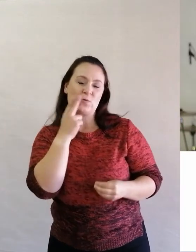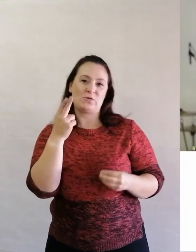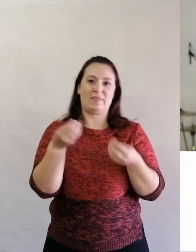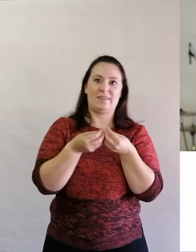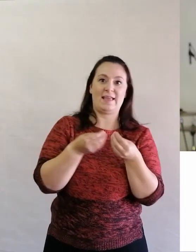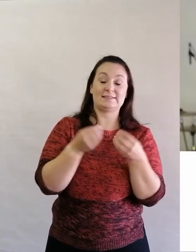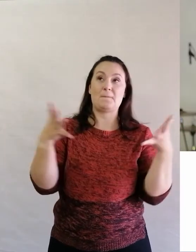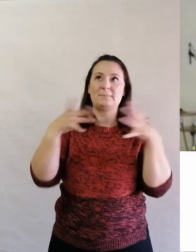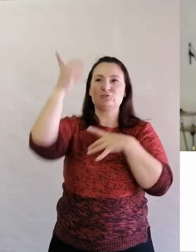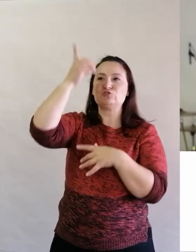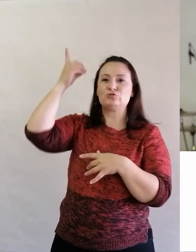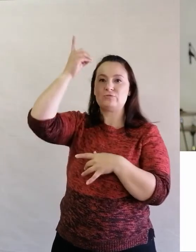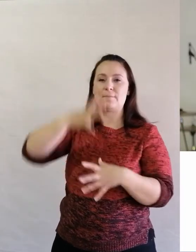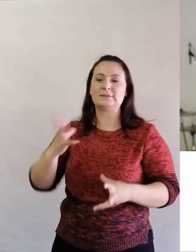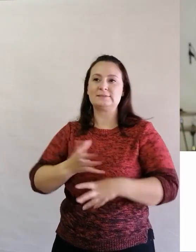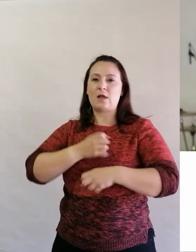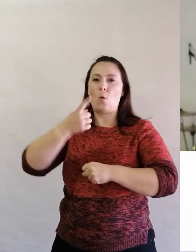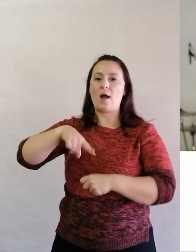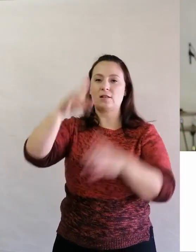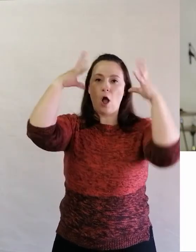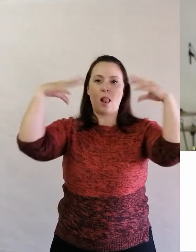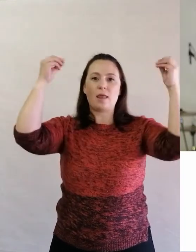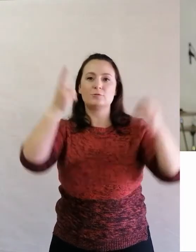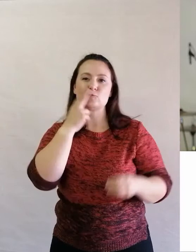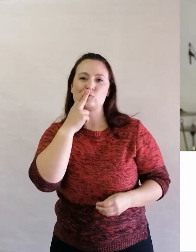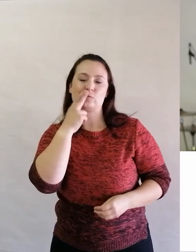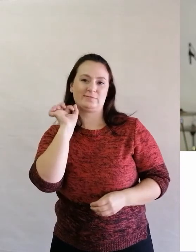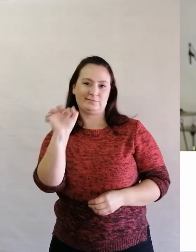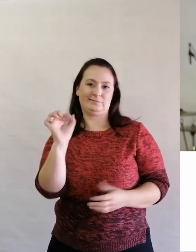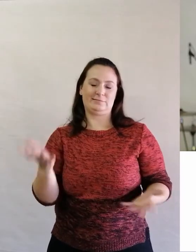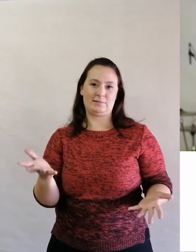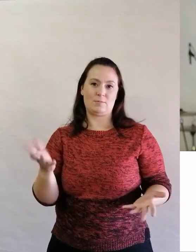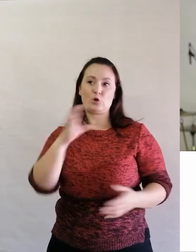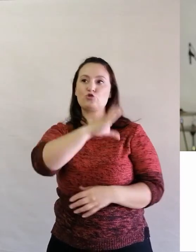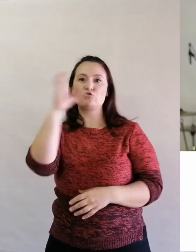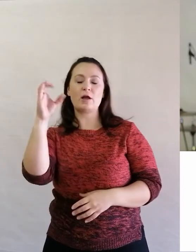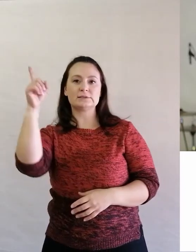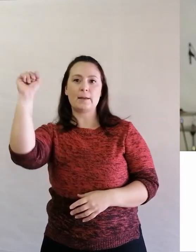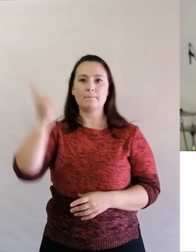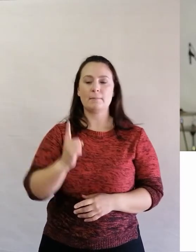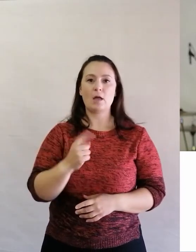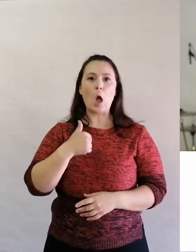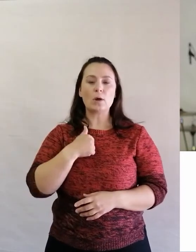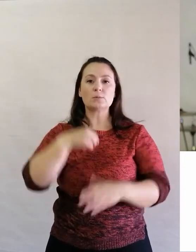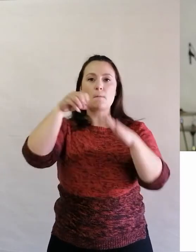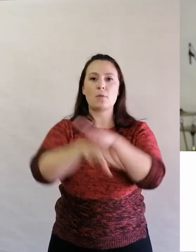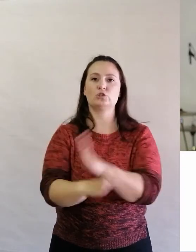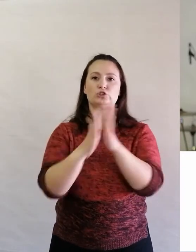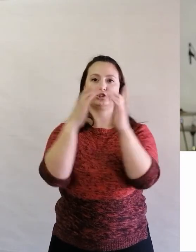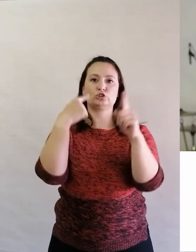This was the big dream that gripped my heart. I tell you, once Christ had come in, I wanted to plant a church in Hillbrow. I wanted to